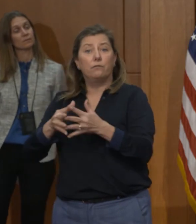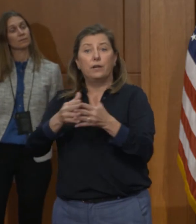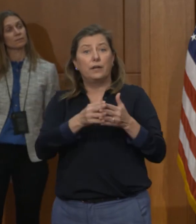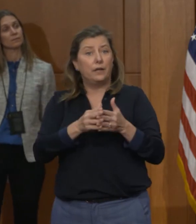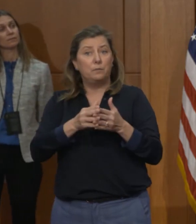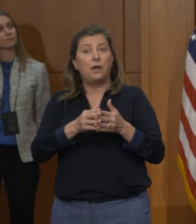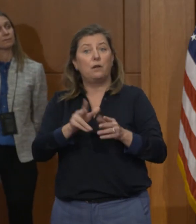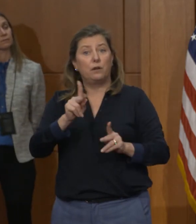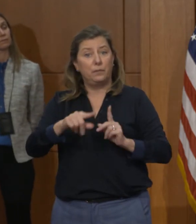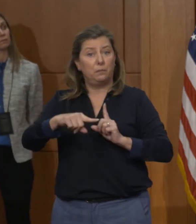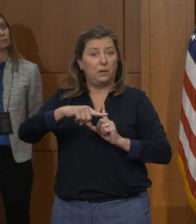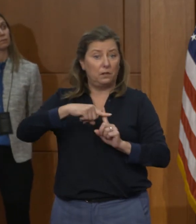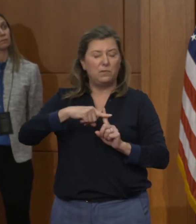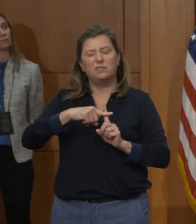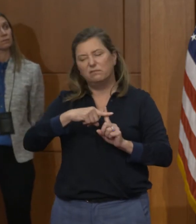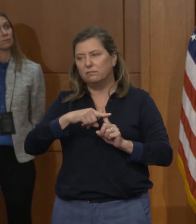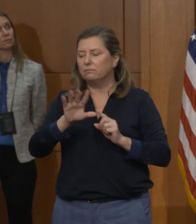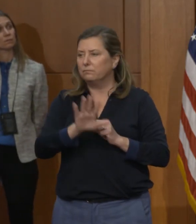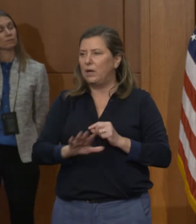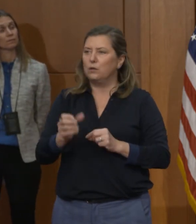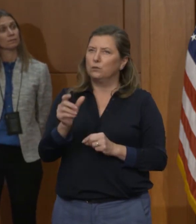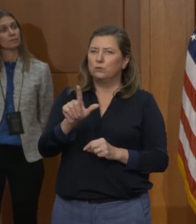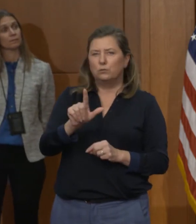cases numbering about